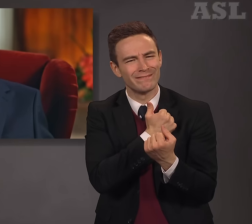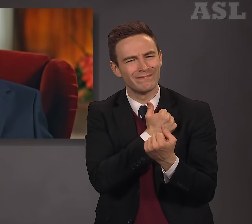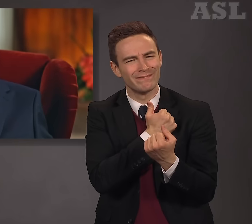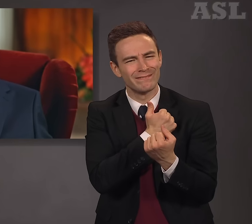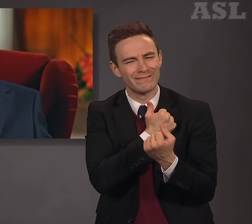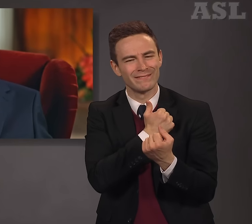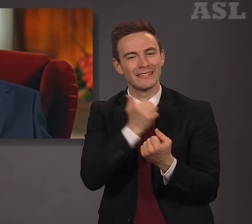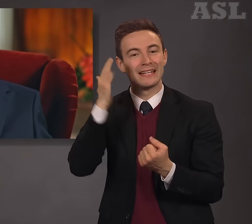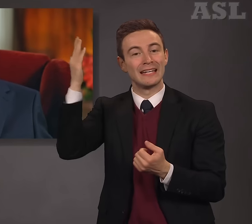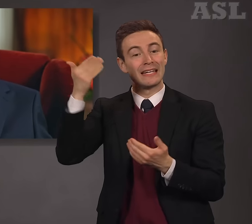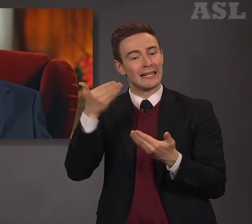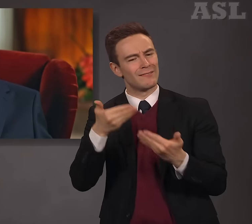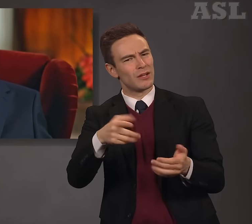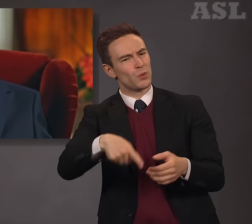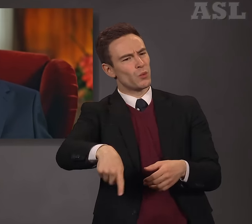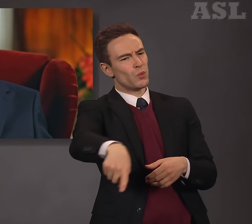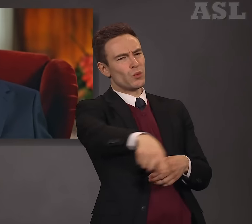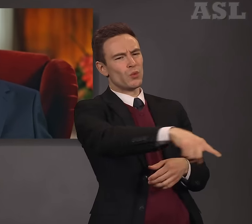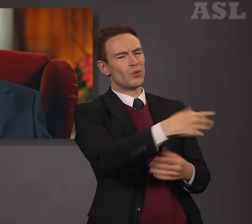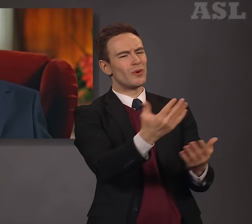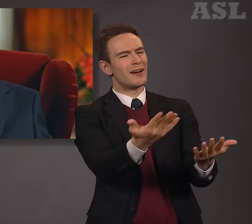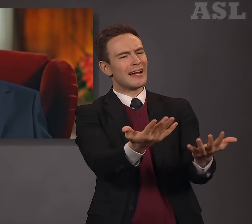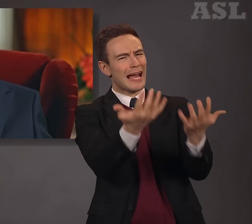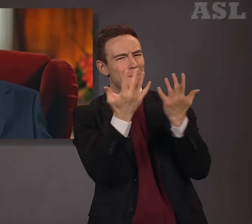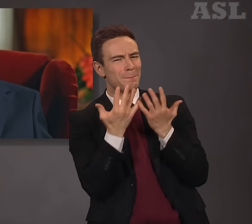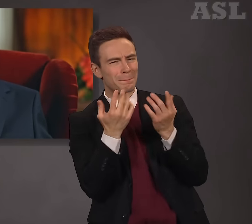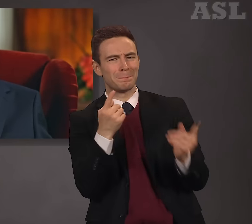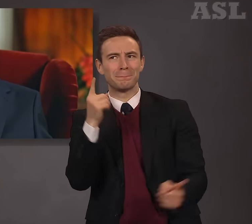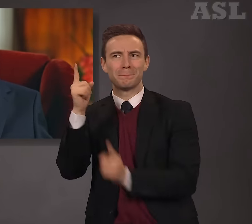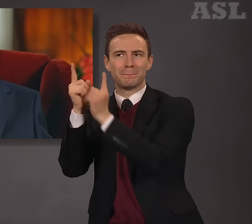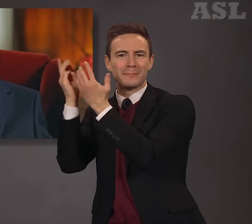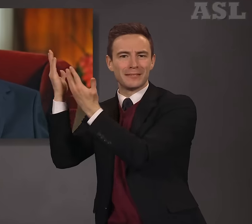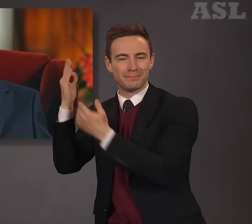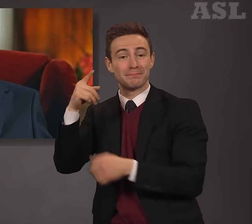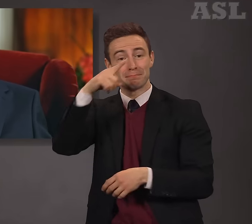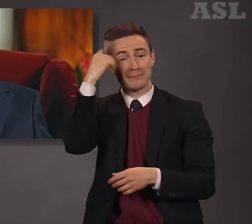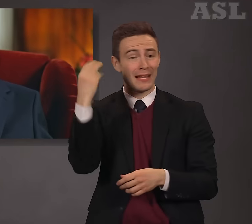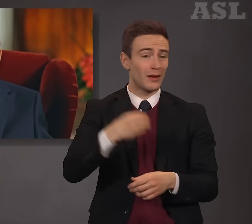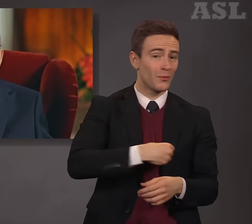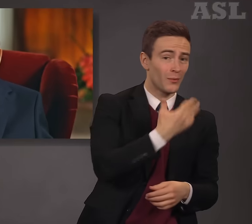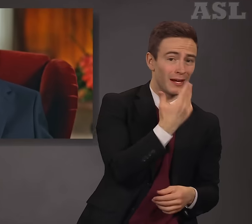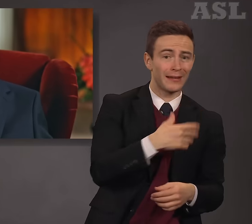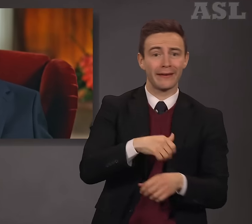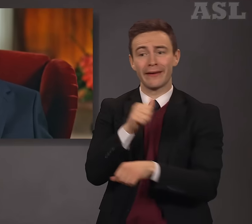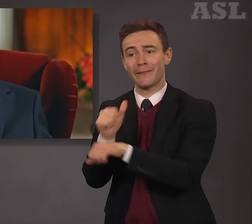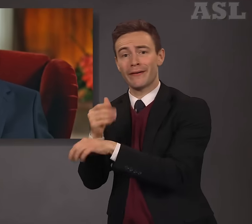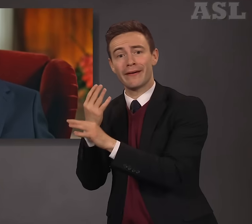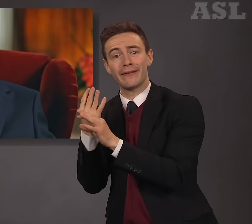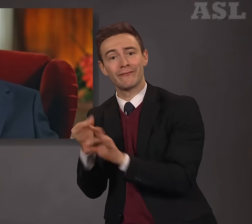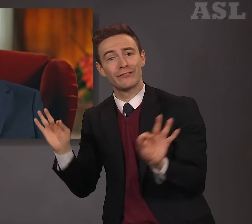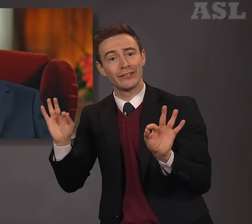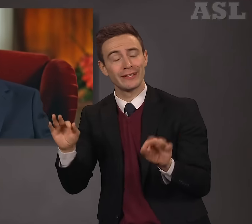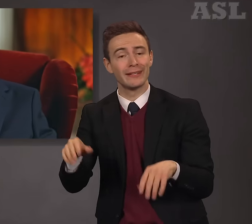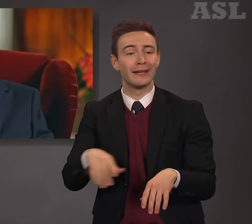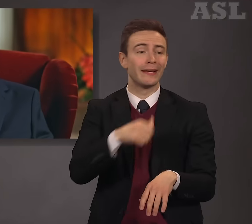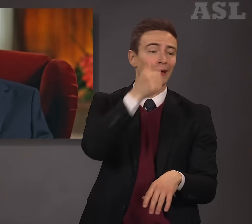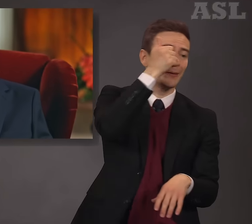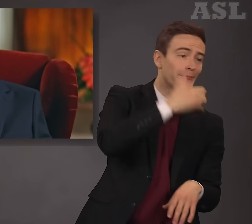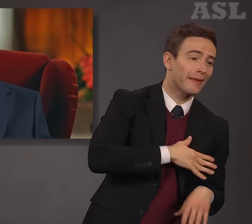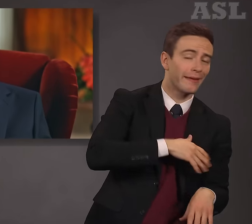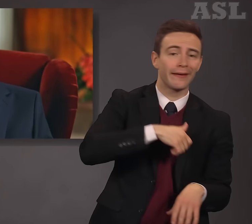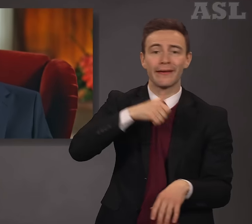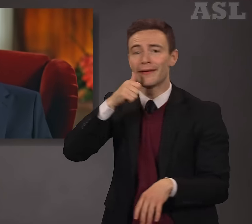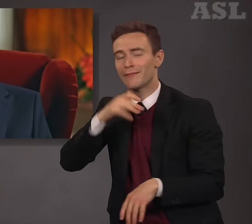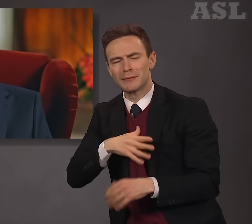He invites all to come unto him, black and white, bond and free, male and female, all are alike